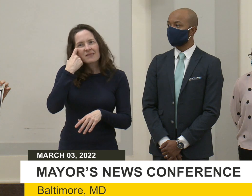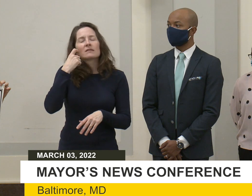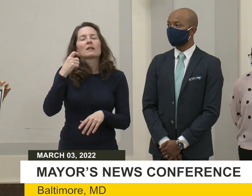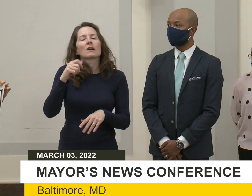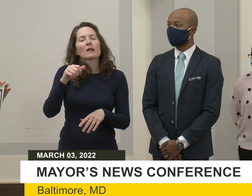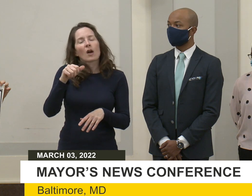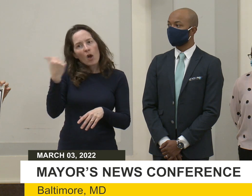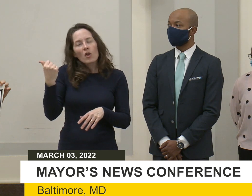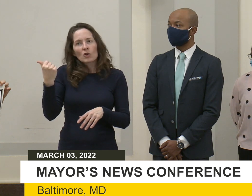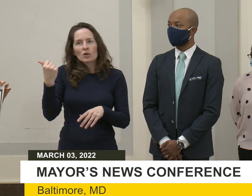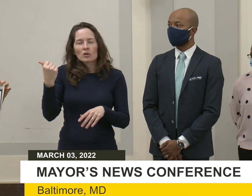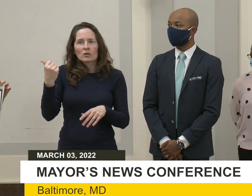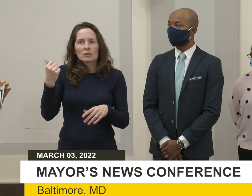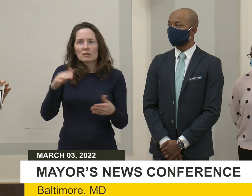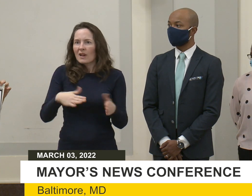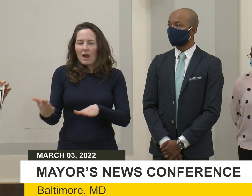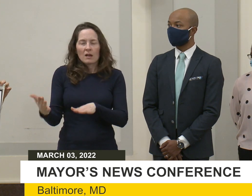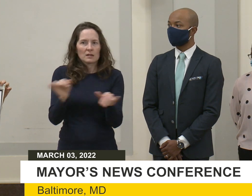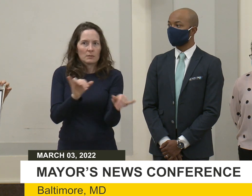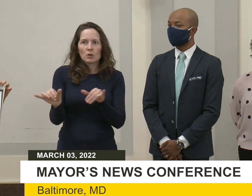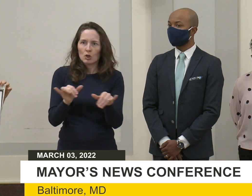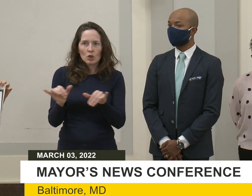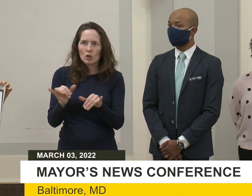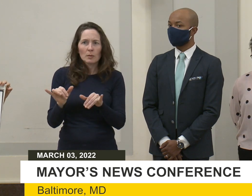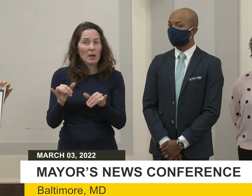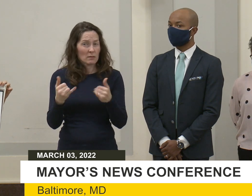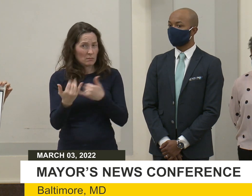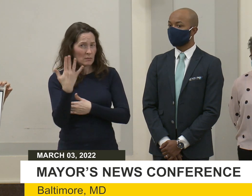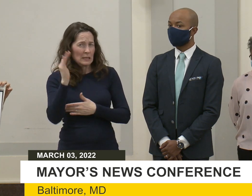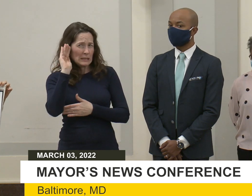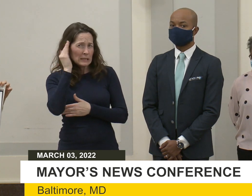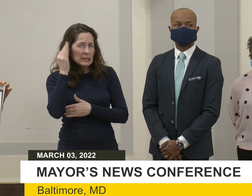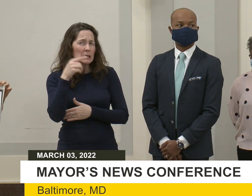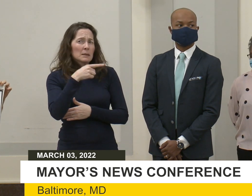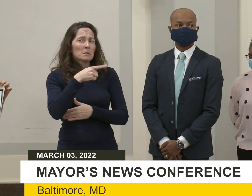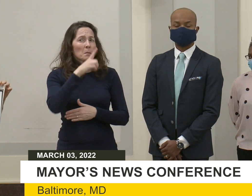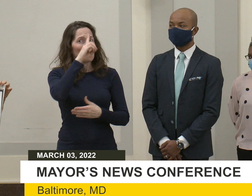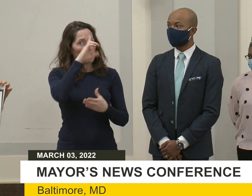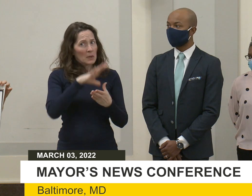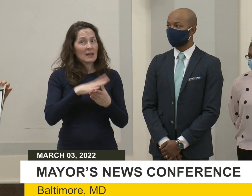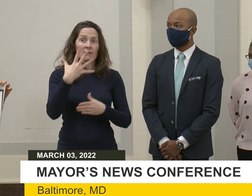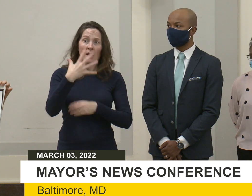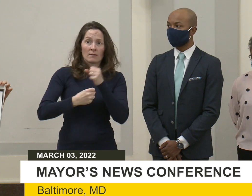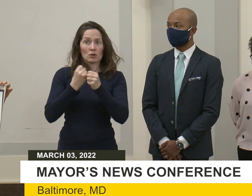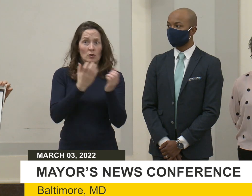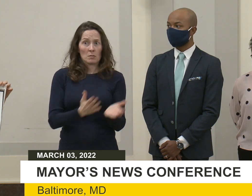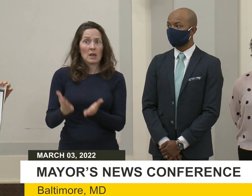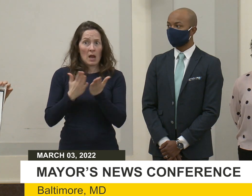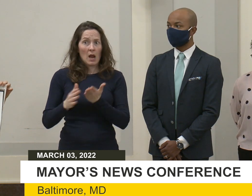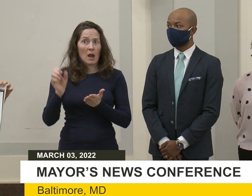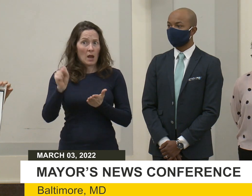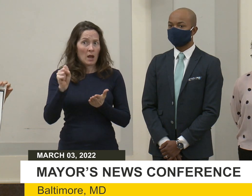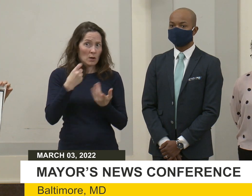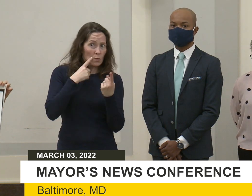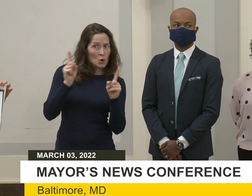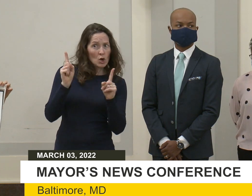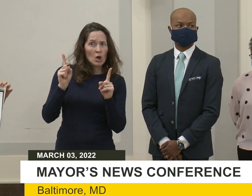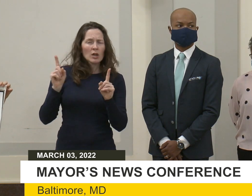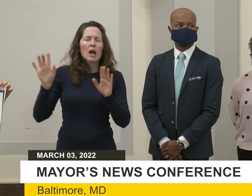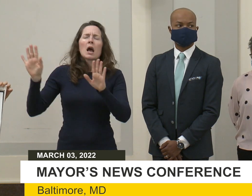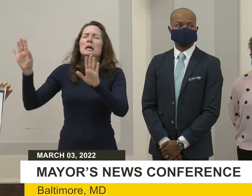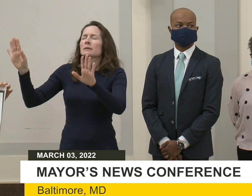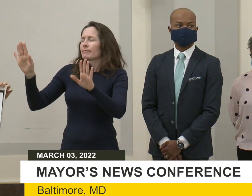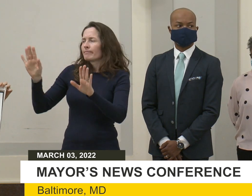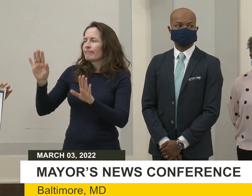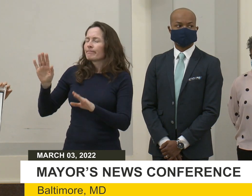radio, you said that you believe your 5-year crime plan is working. No, I think Mackenzie, I'll just cut you off and just start talking. So I think that